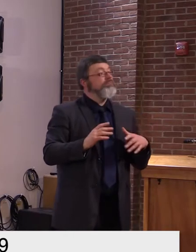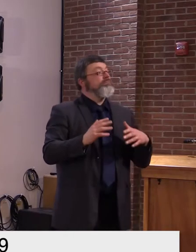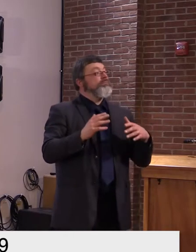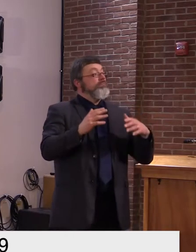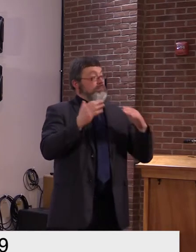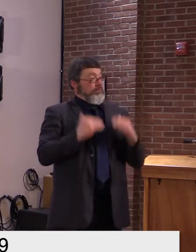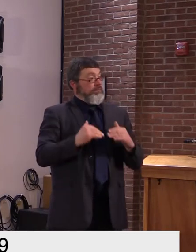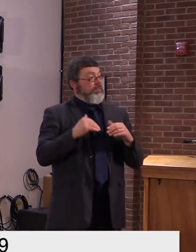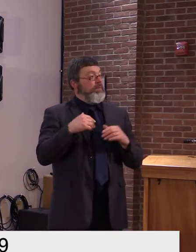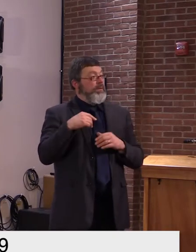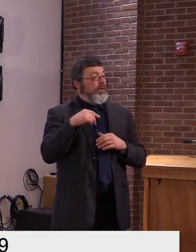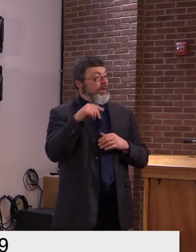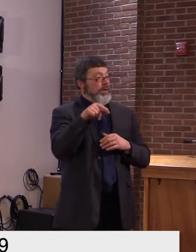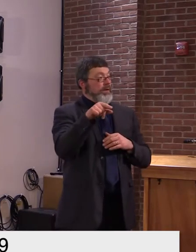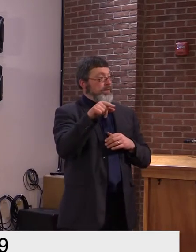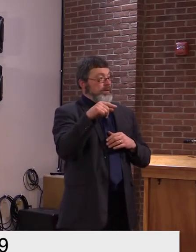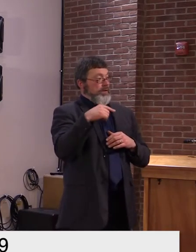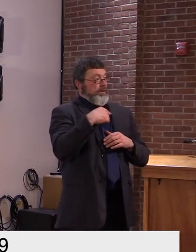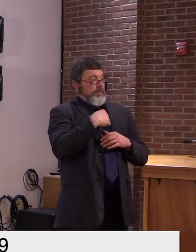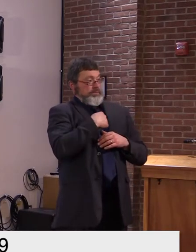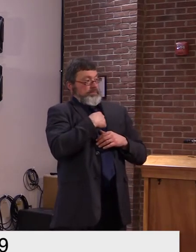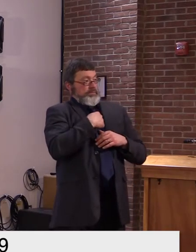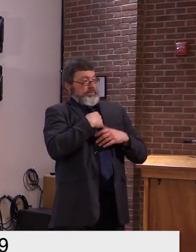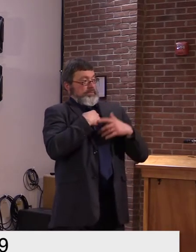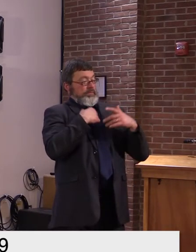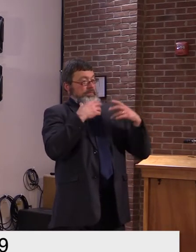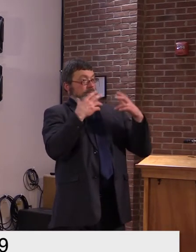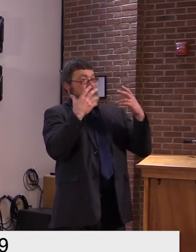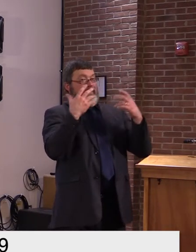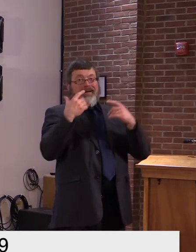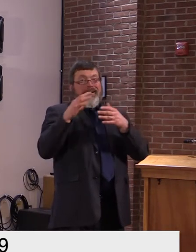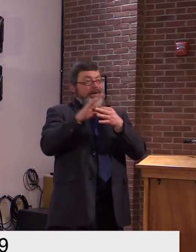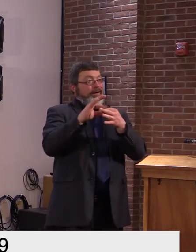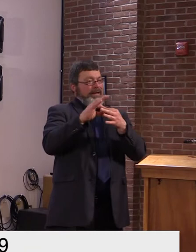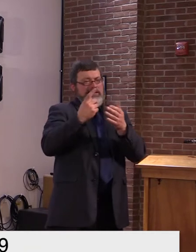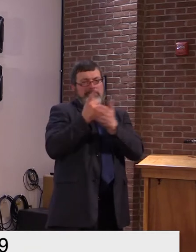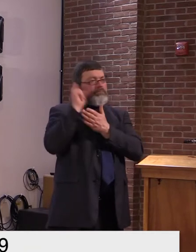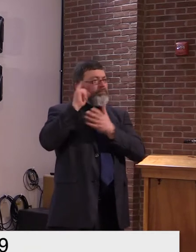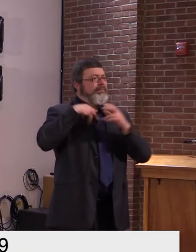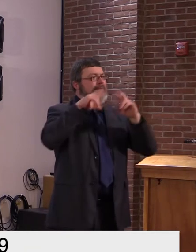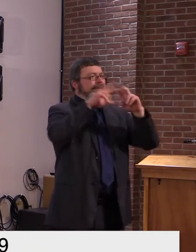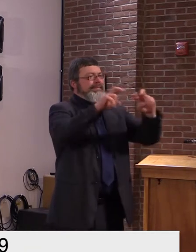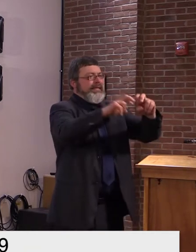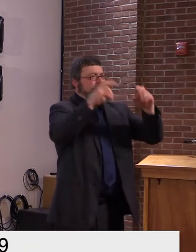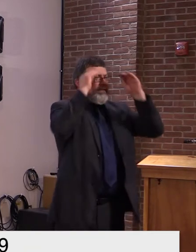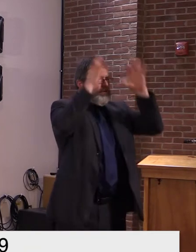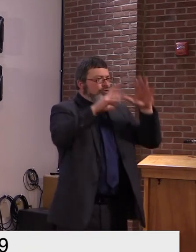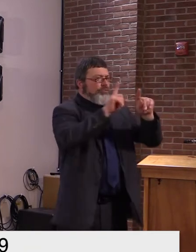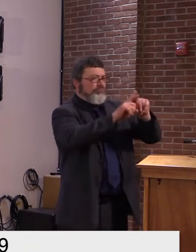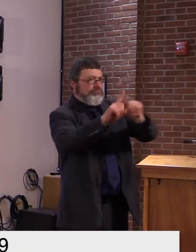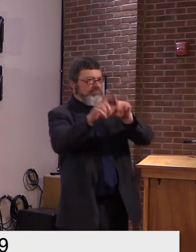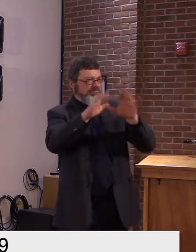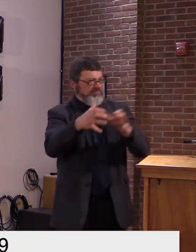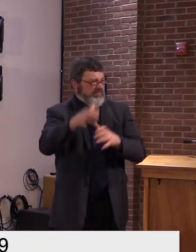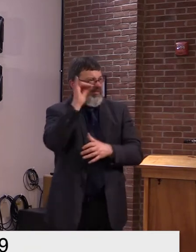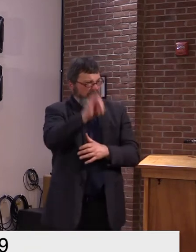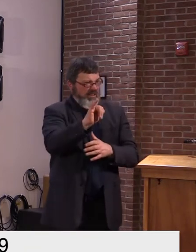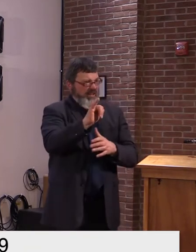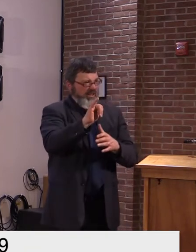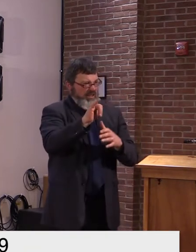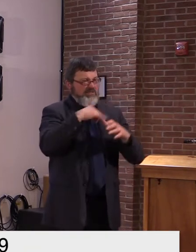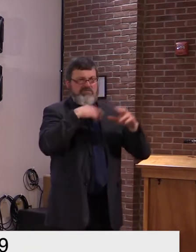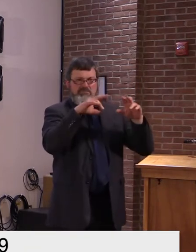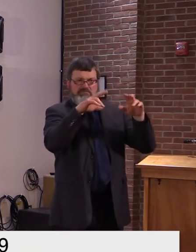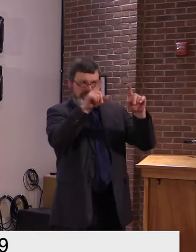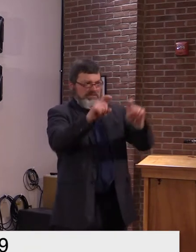Last week, Barry and Milton school surveillance tests never made it to the Broad site in Boston